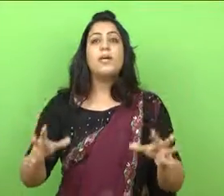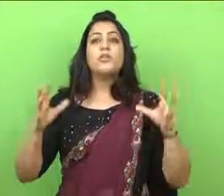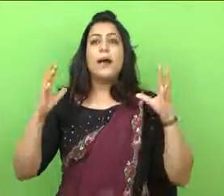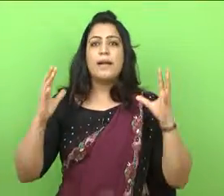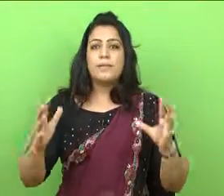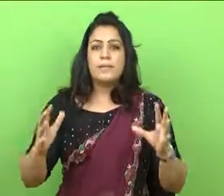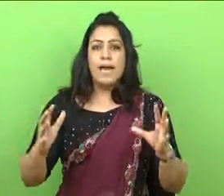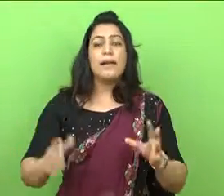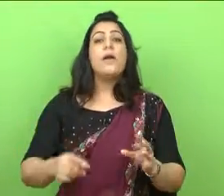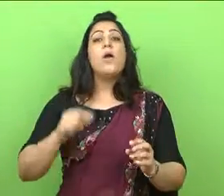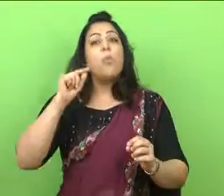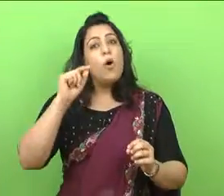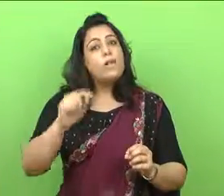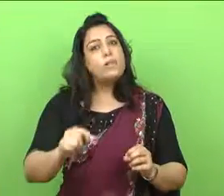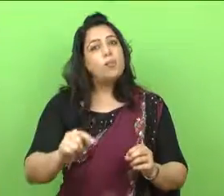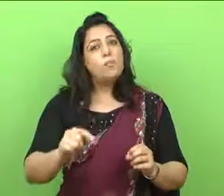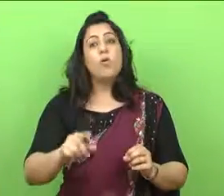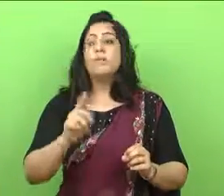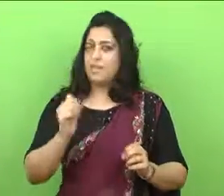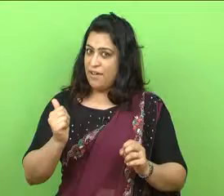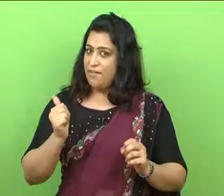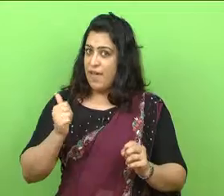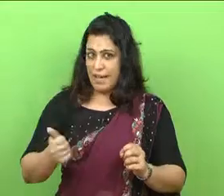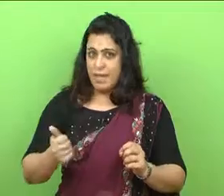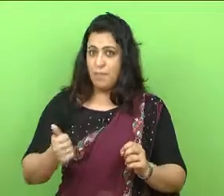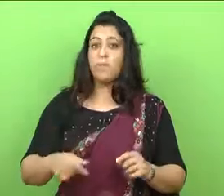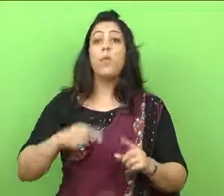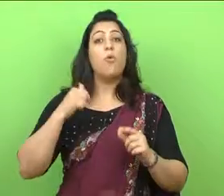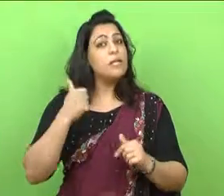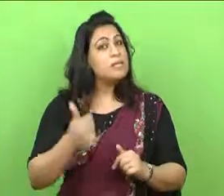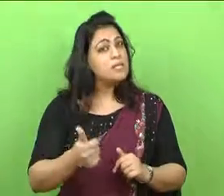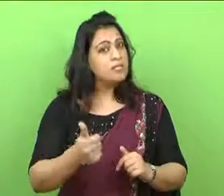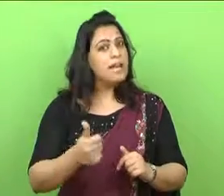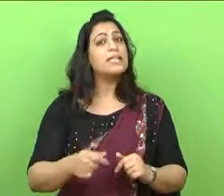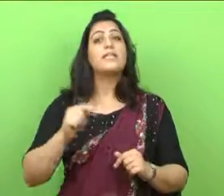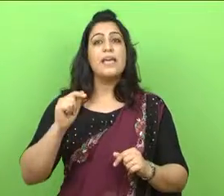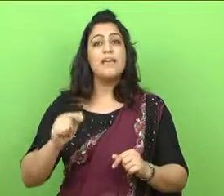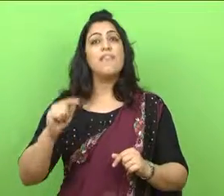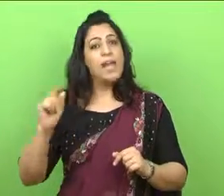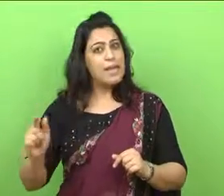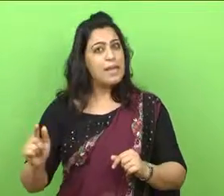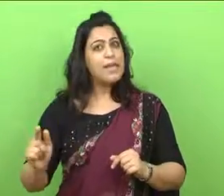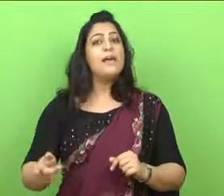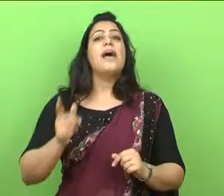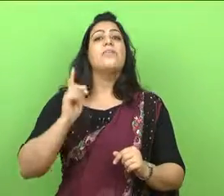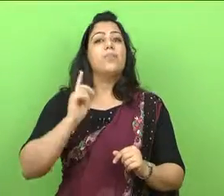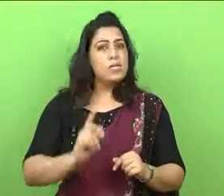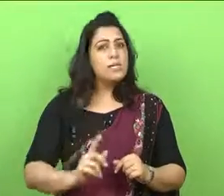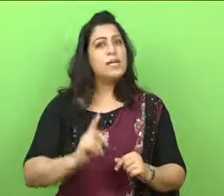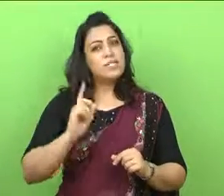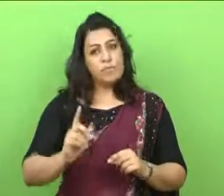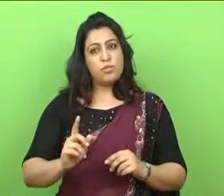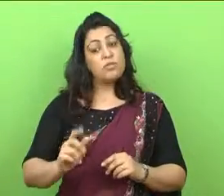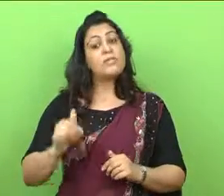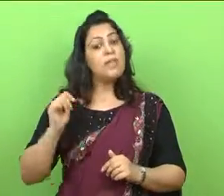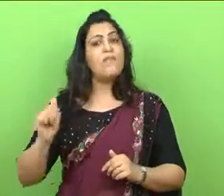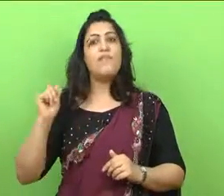to understand what are the loopholes, if any, what are the strengths, if any, and what are the assumptions, if